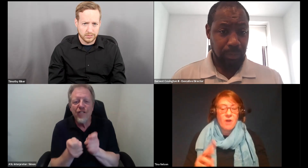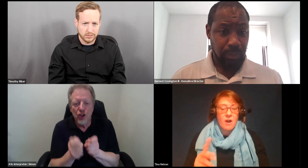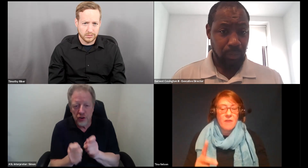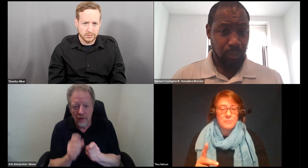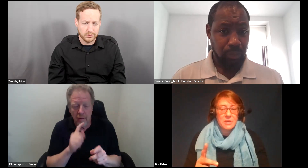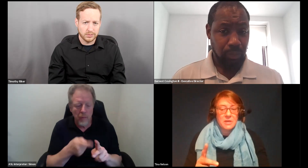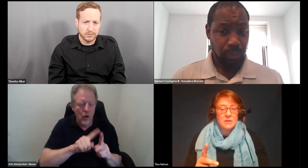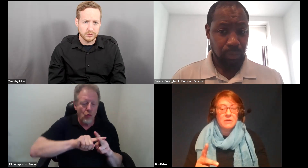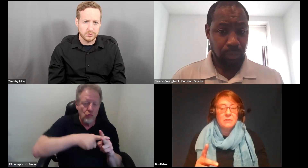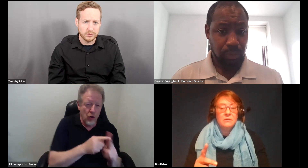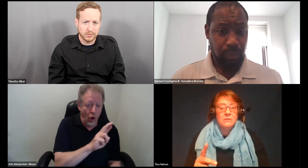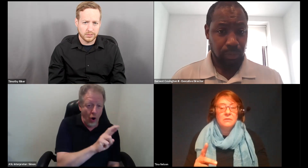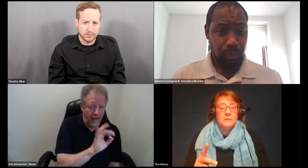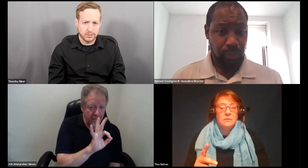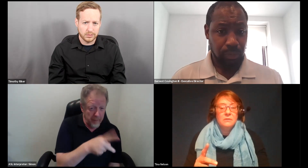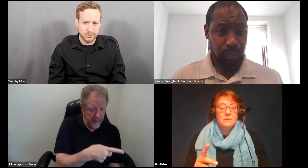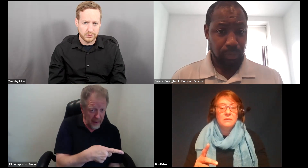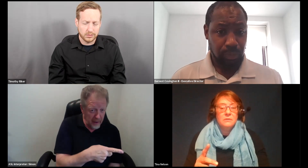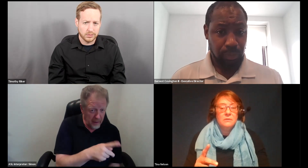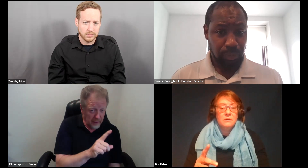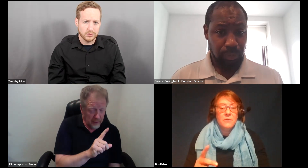original RFP.